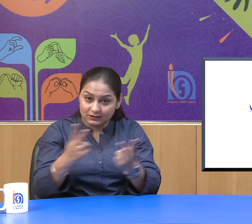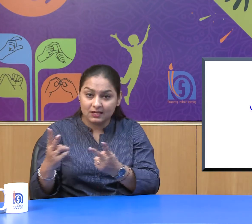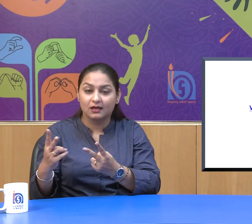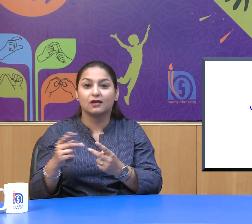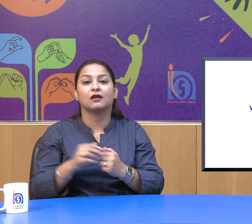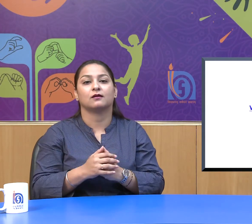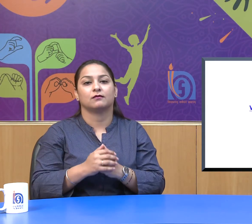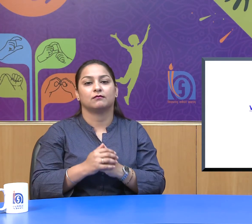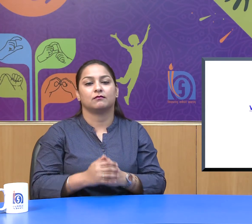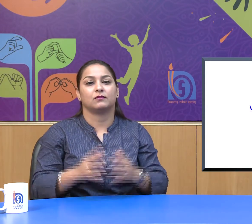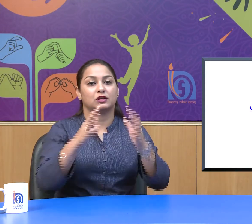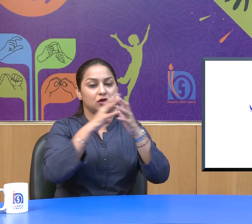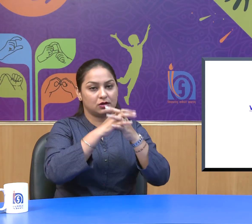website at